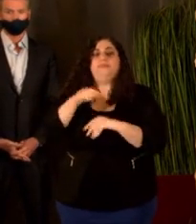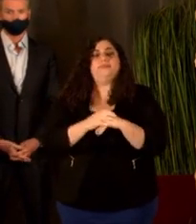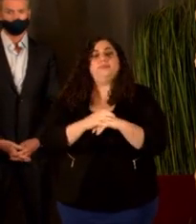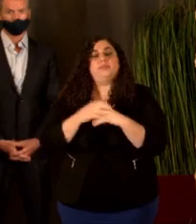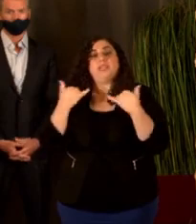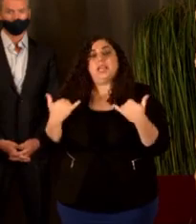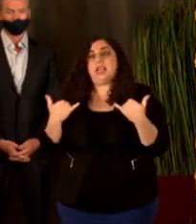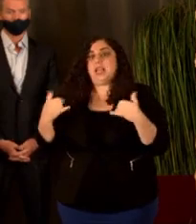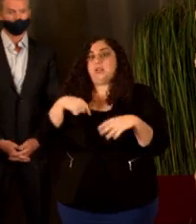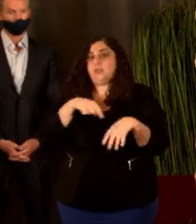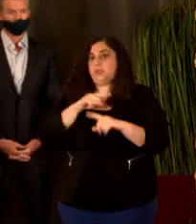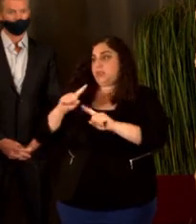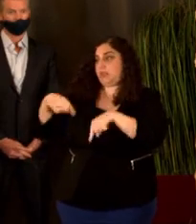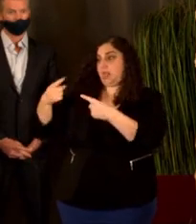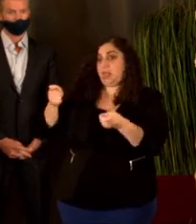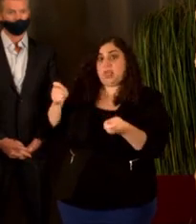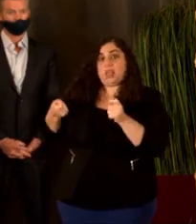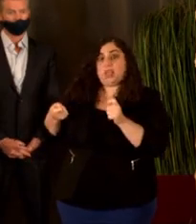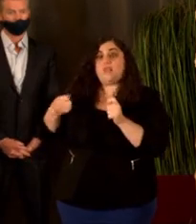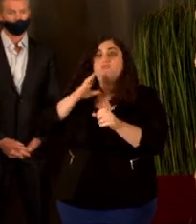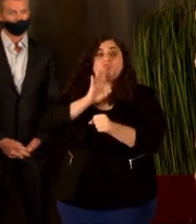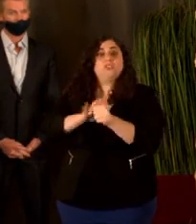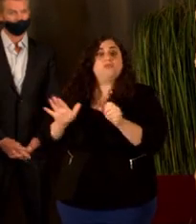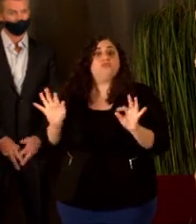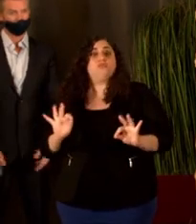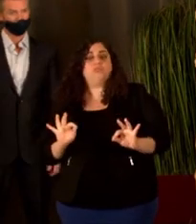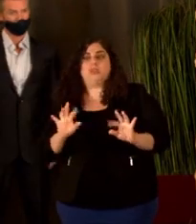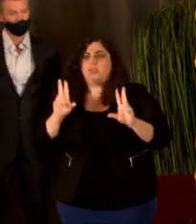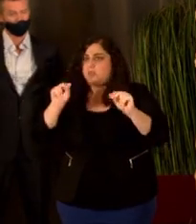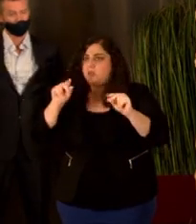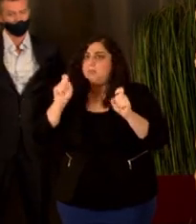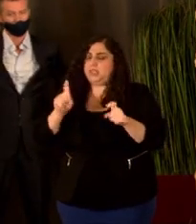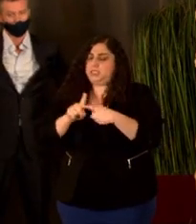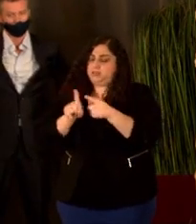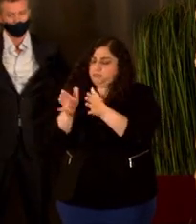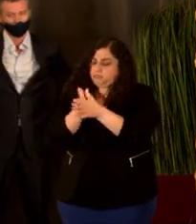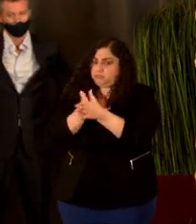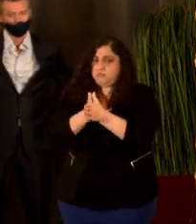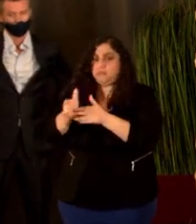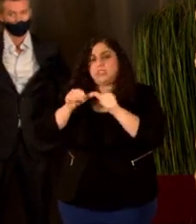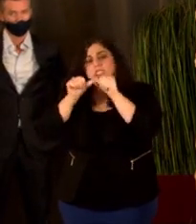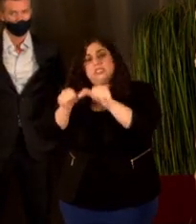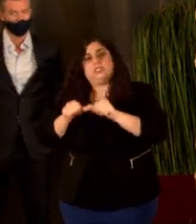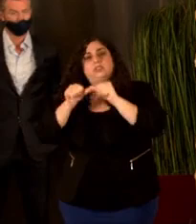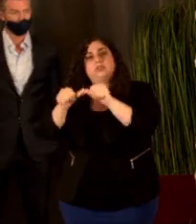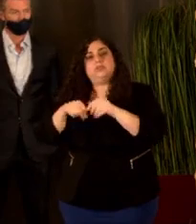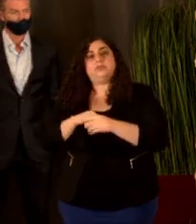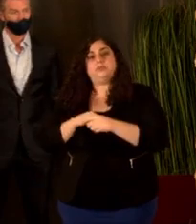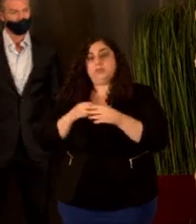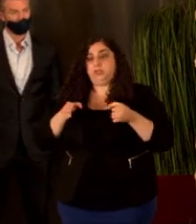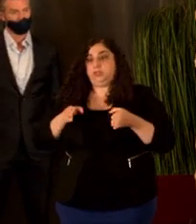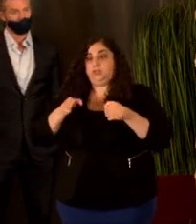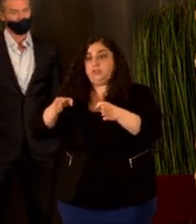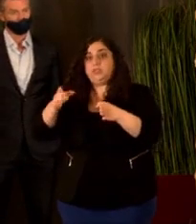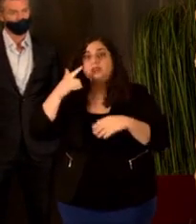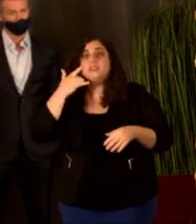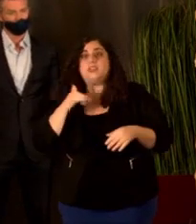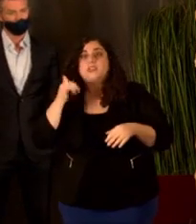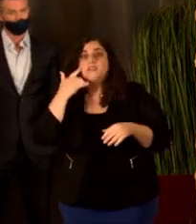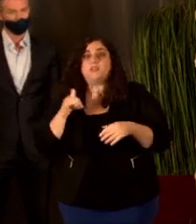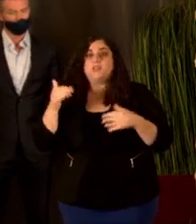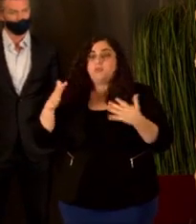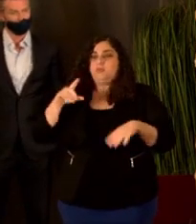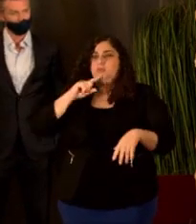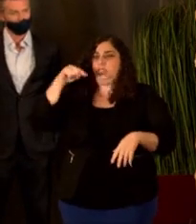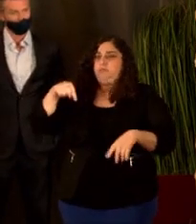more. The conditions on the street that you see both in San Diego and across California remind us of the urgent need of